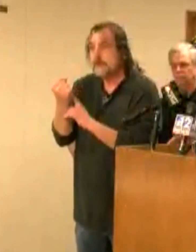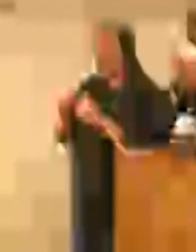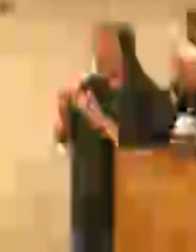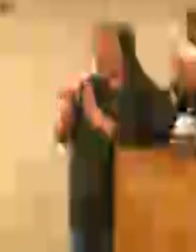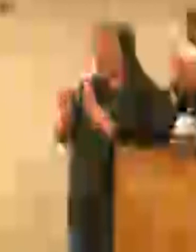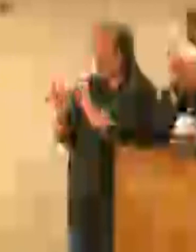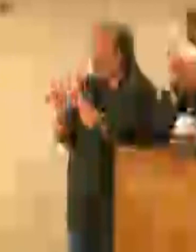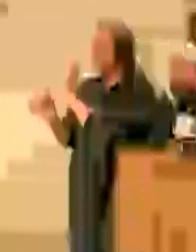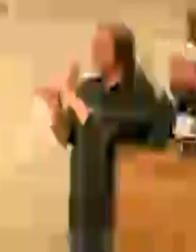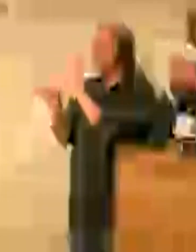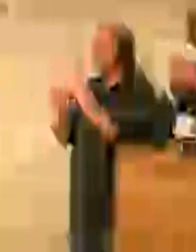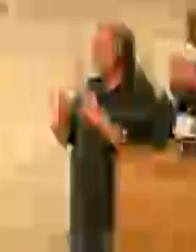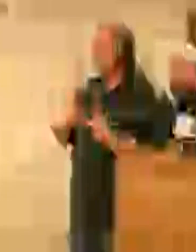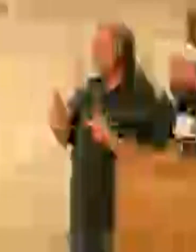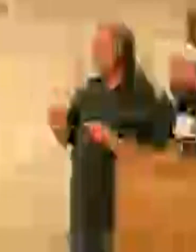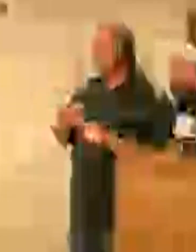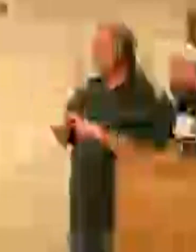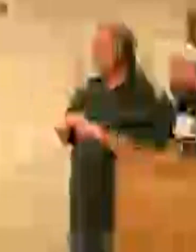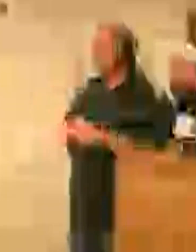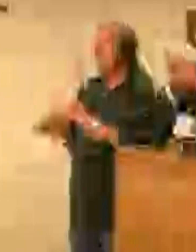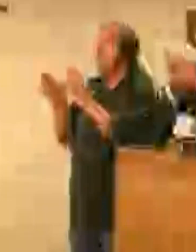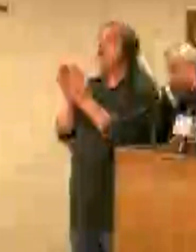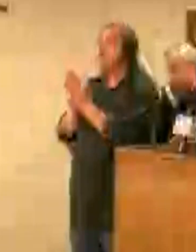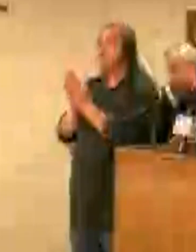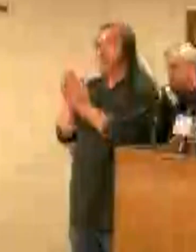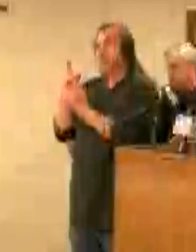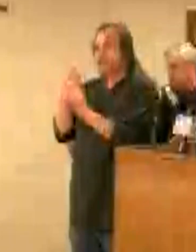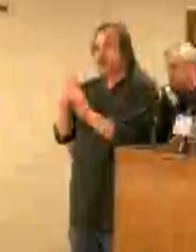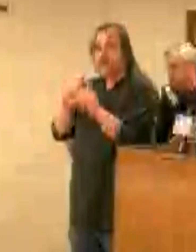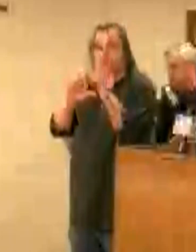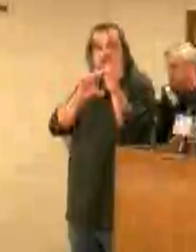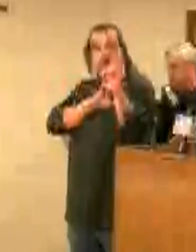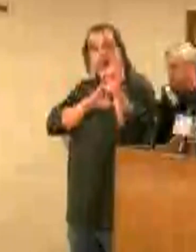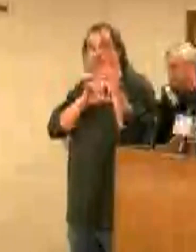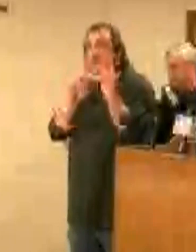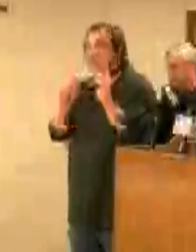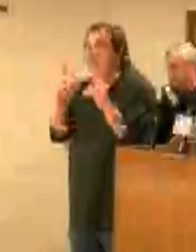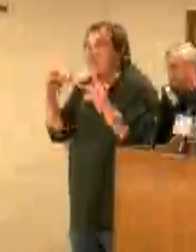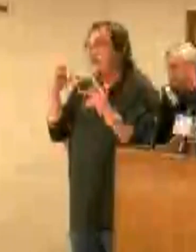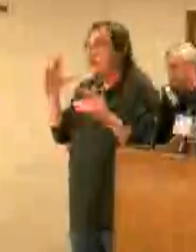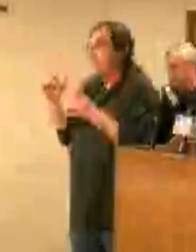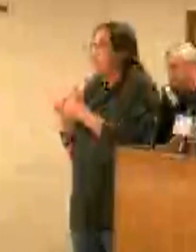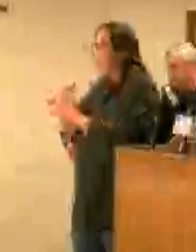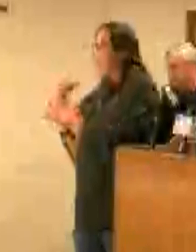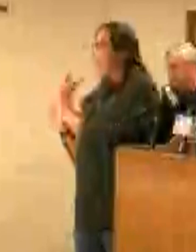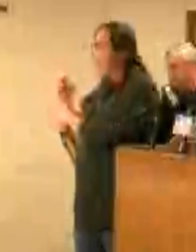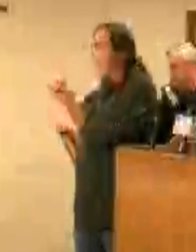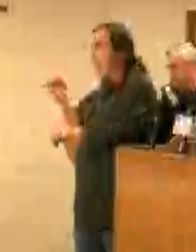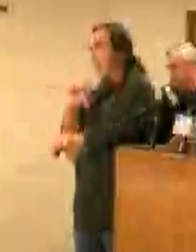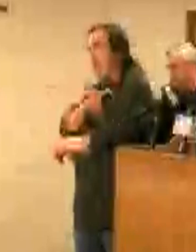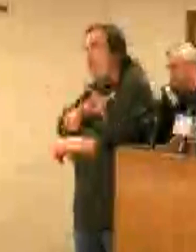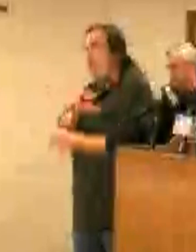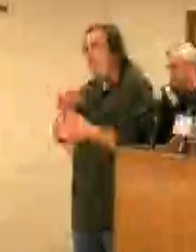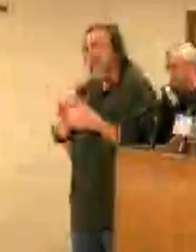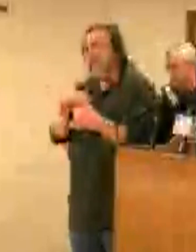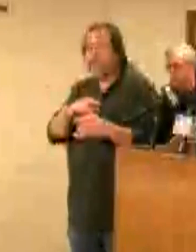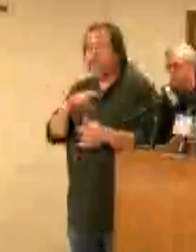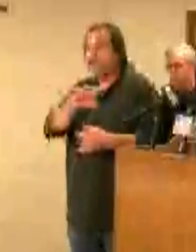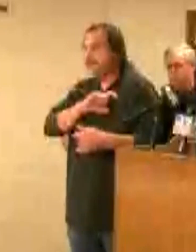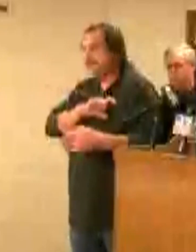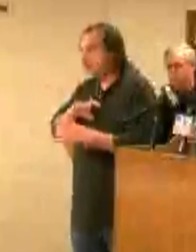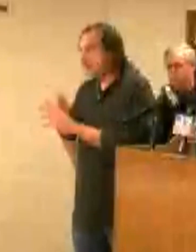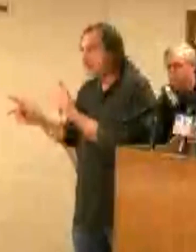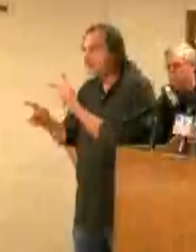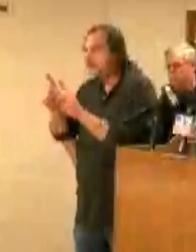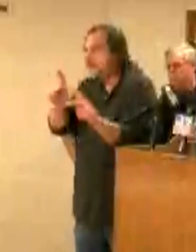advantage of other people, but we're just asking you, from the chief of police, Hinds County Sheriff's Department, police